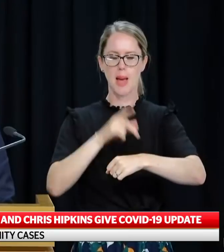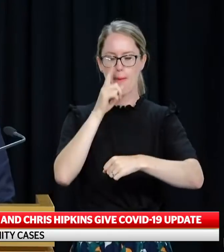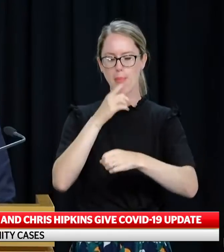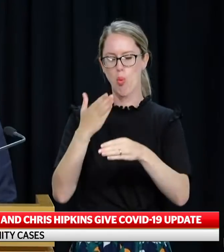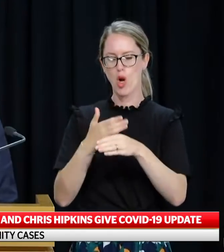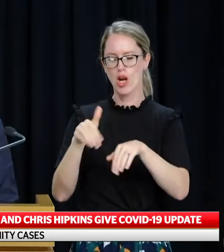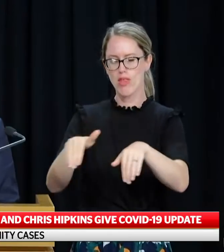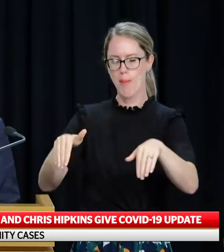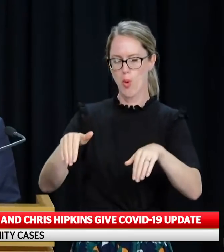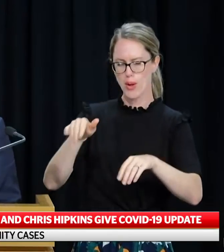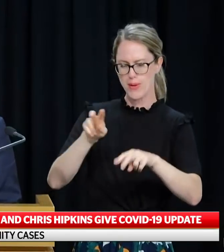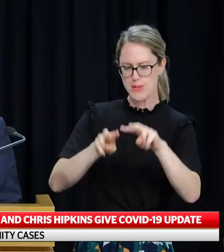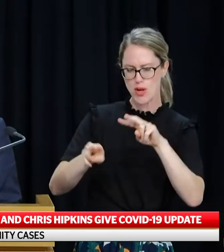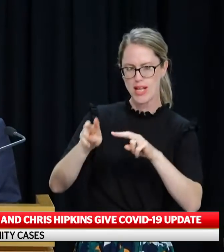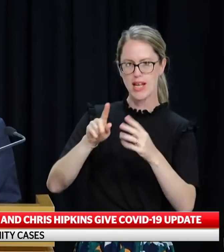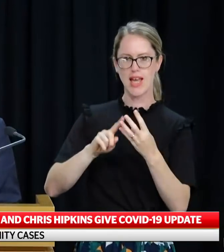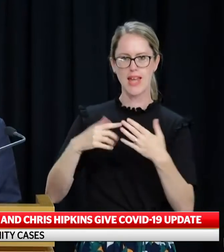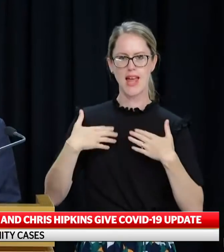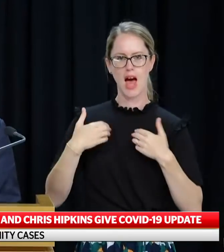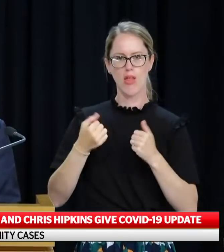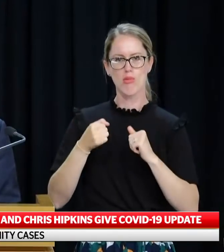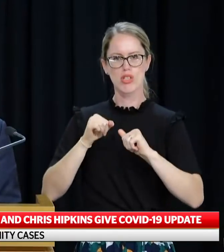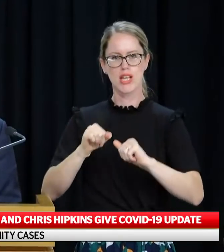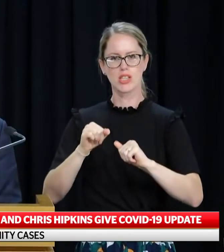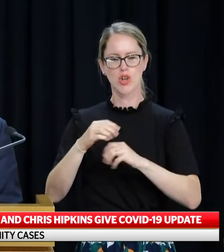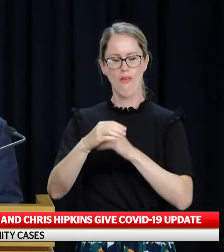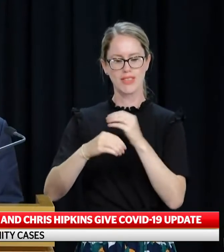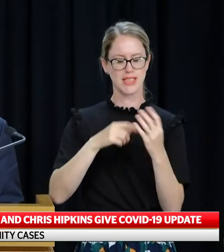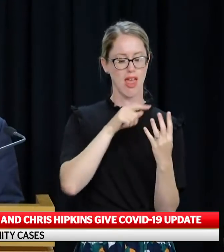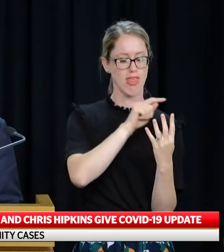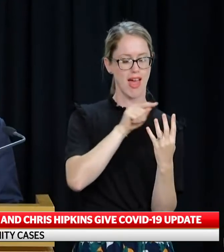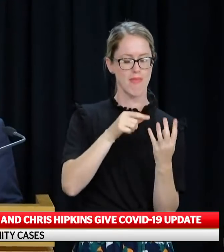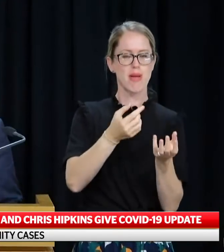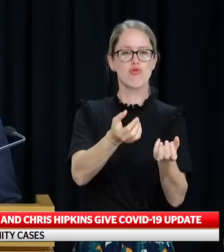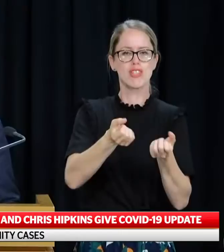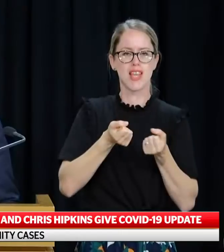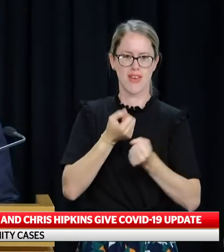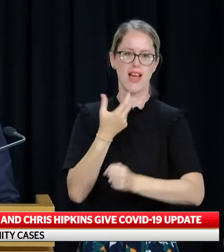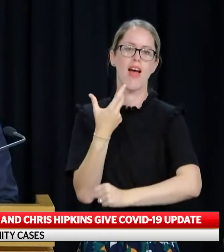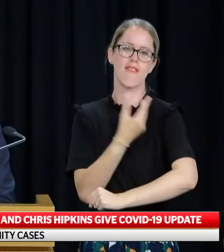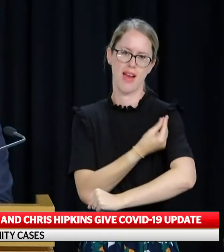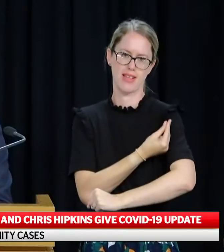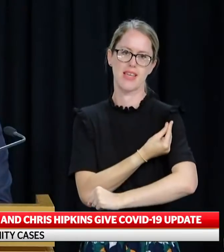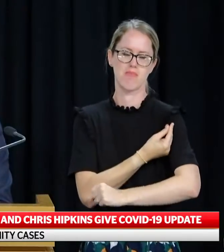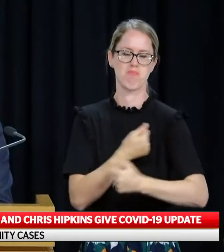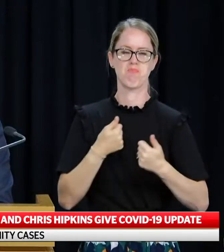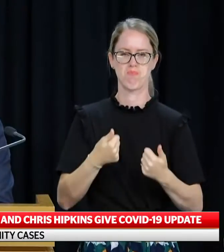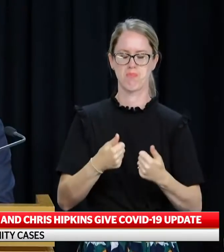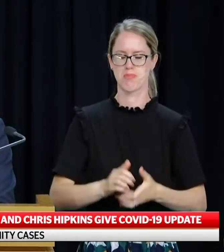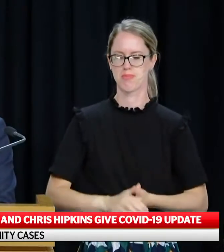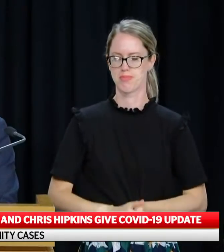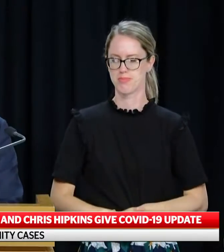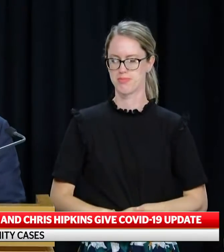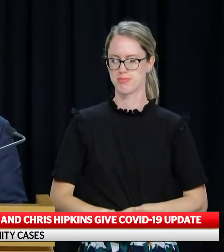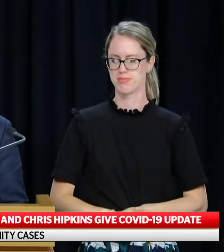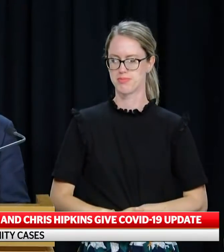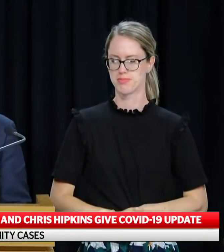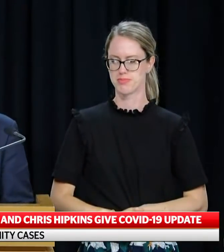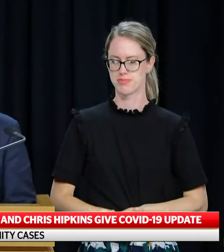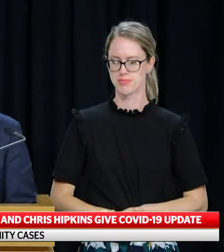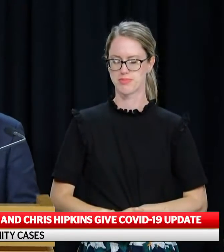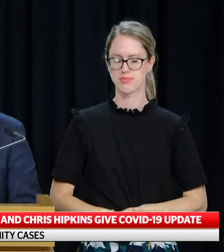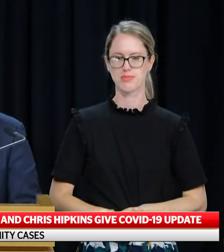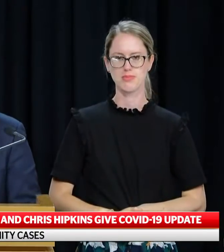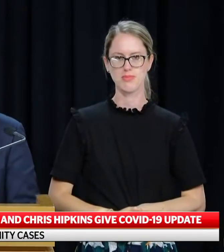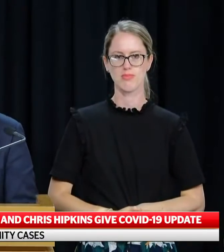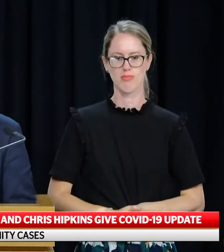workers and health protection officers who are screening passengers as they arrive on international flights. It's good to see the